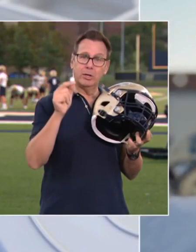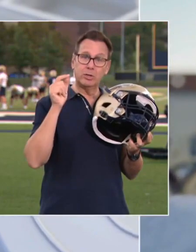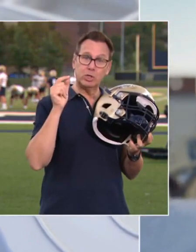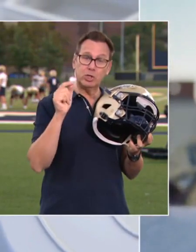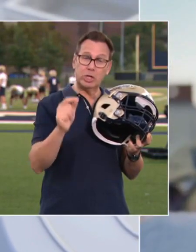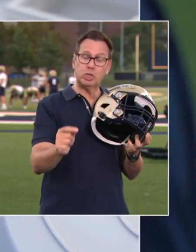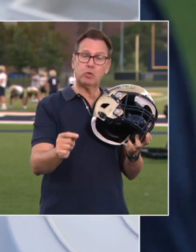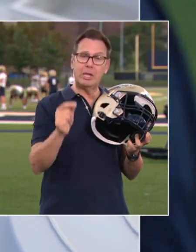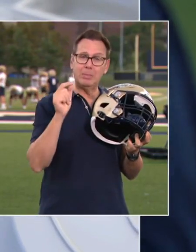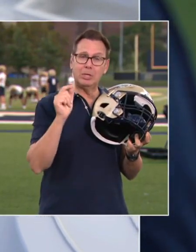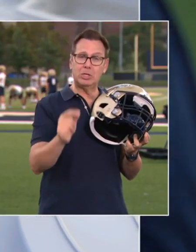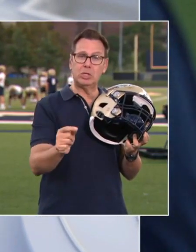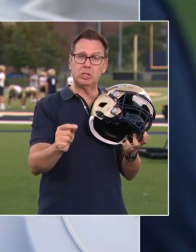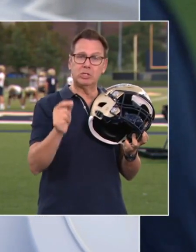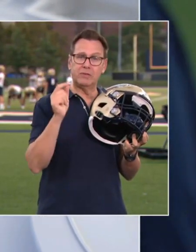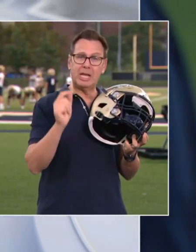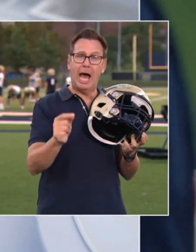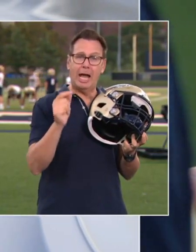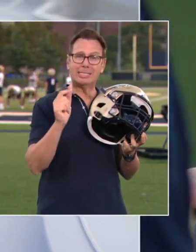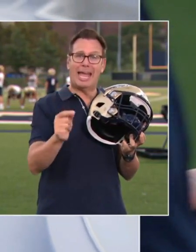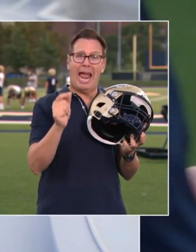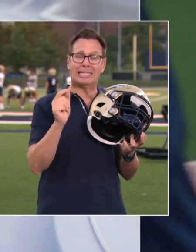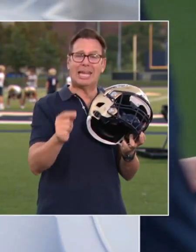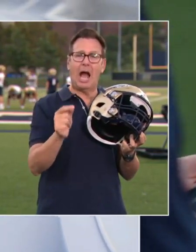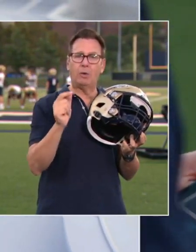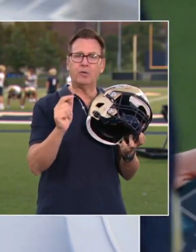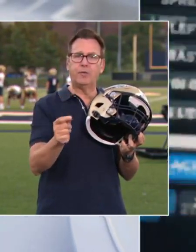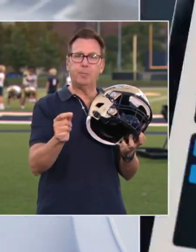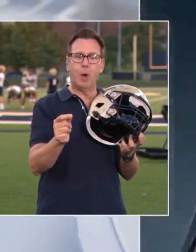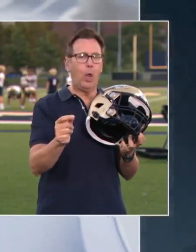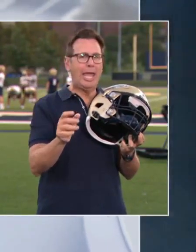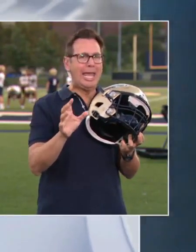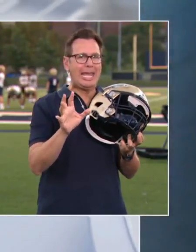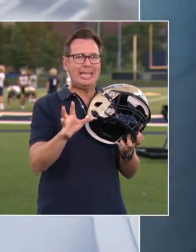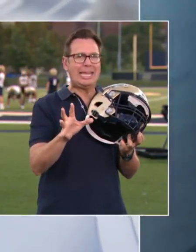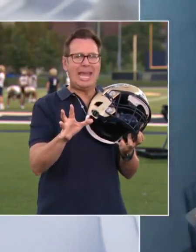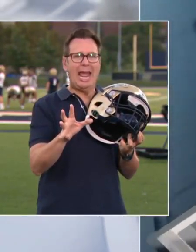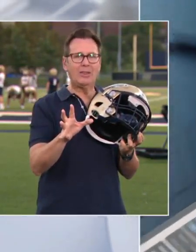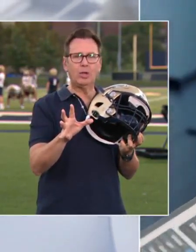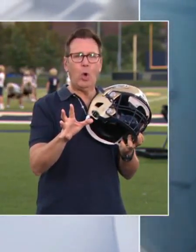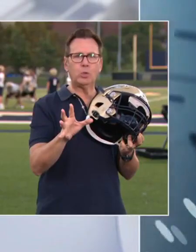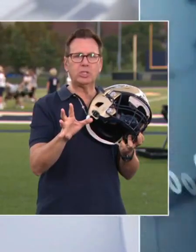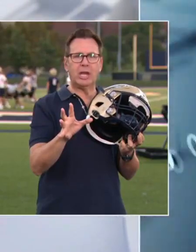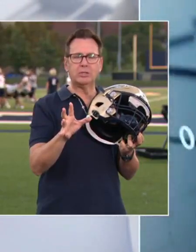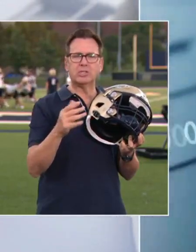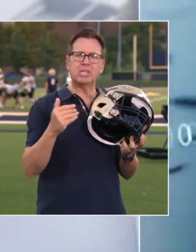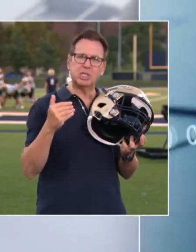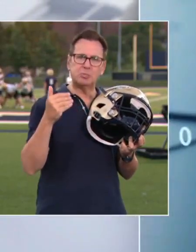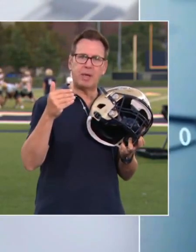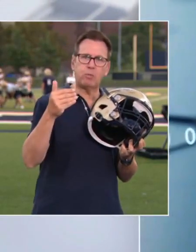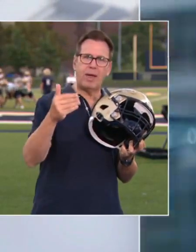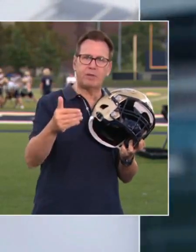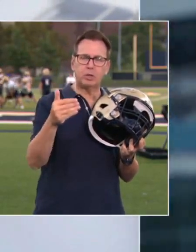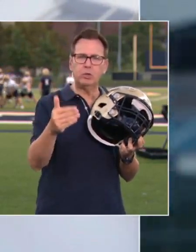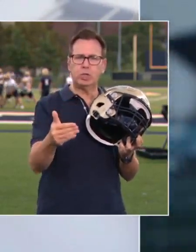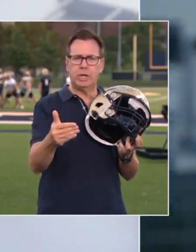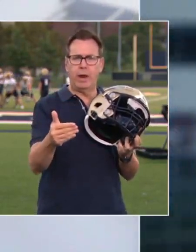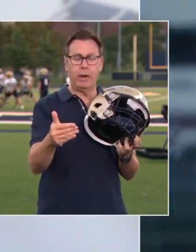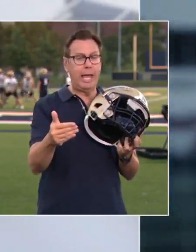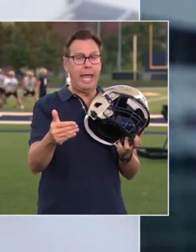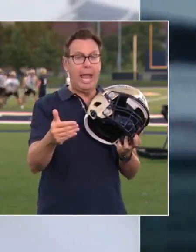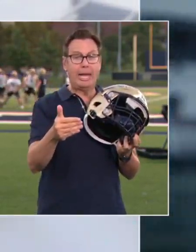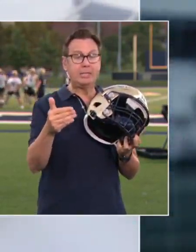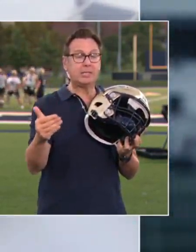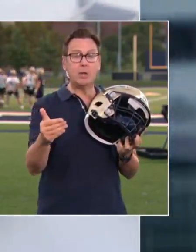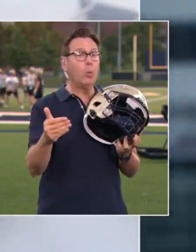under the extreme conditions of contact college football. In the end, the coach tells us this has been revolutionary,